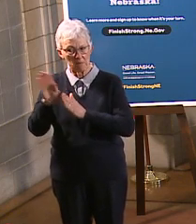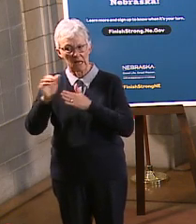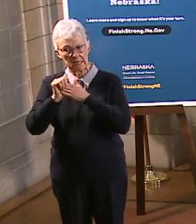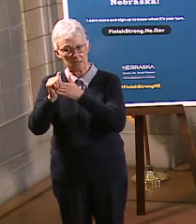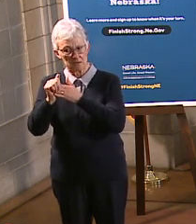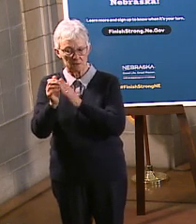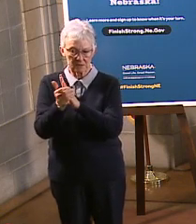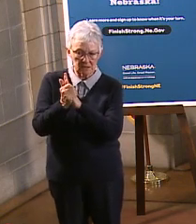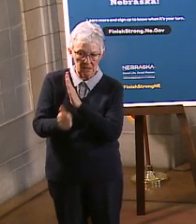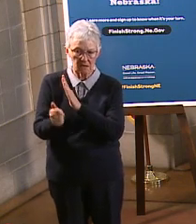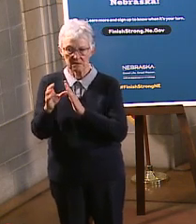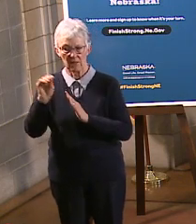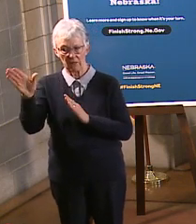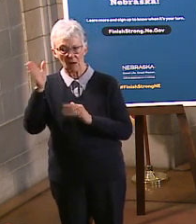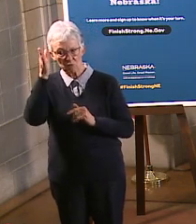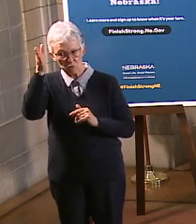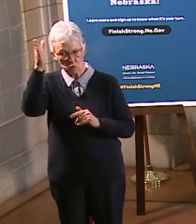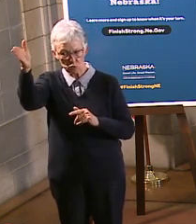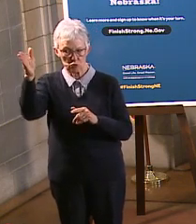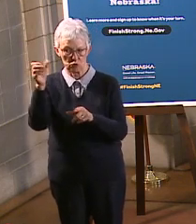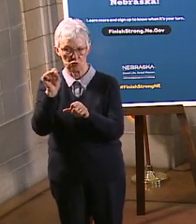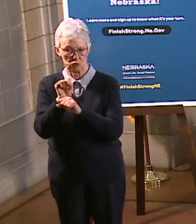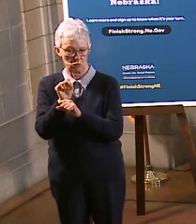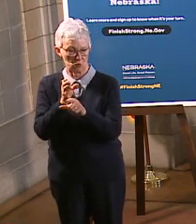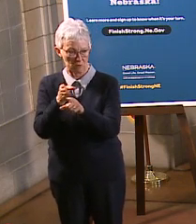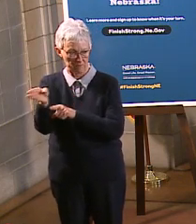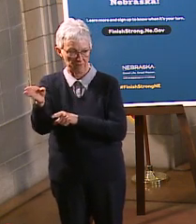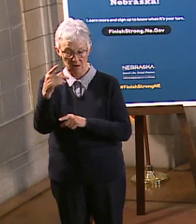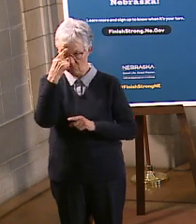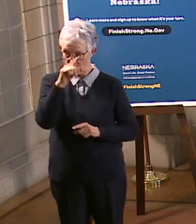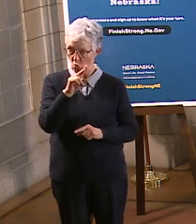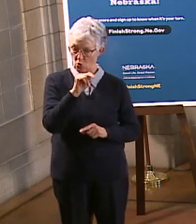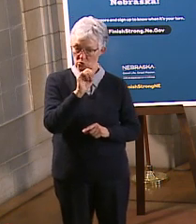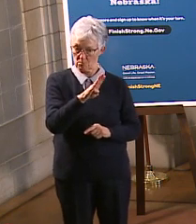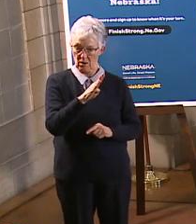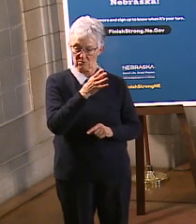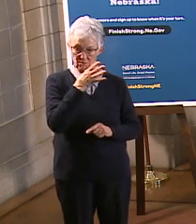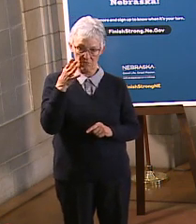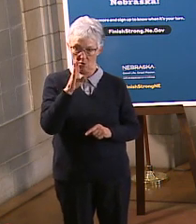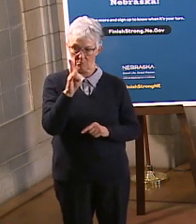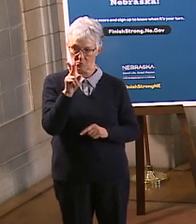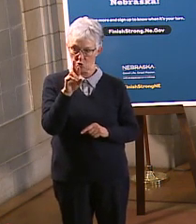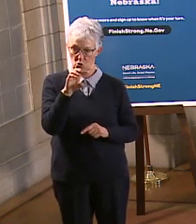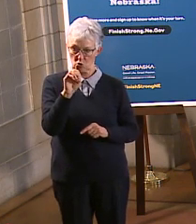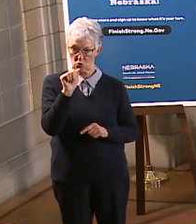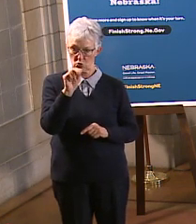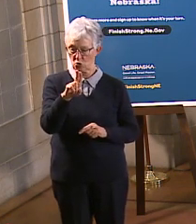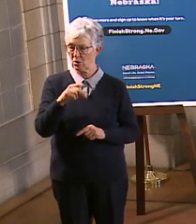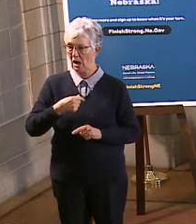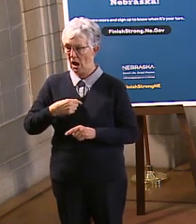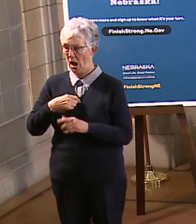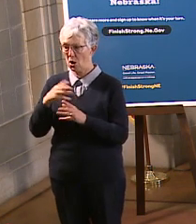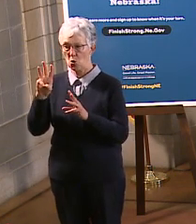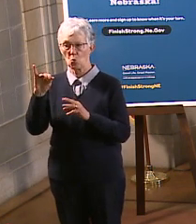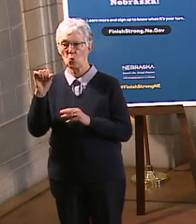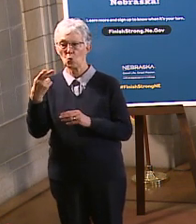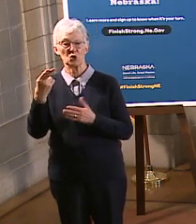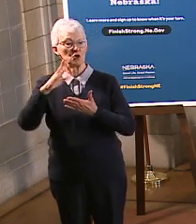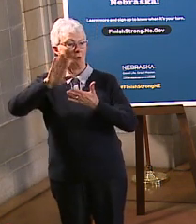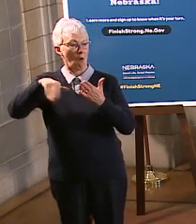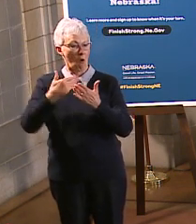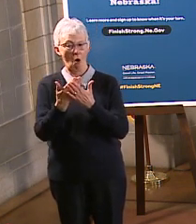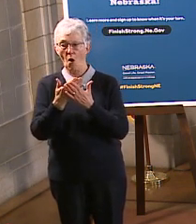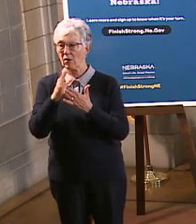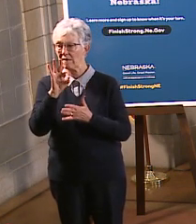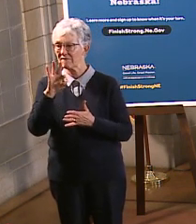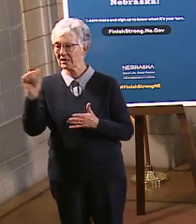So again, on behalf of Nebraska Farm Bureau and our members, I want to wish all FFA members a happy National FFA Week, and